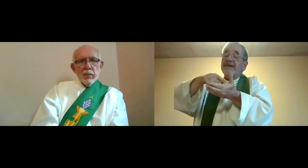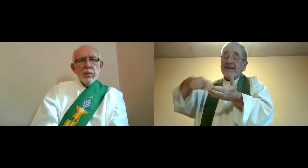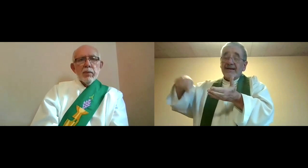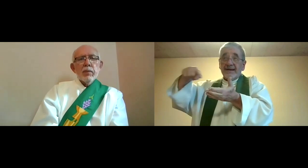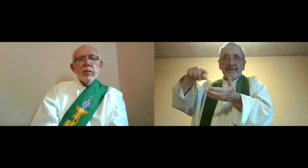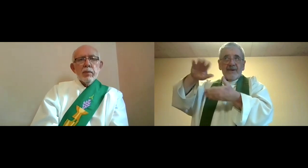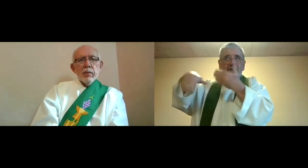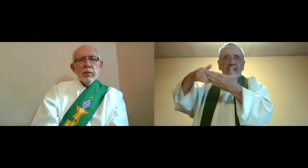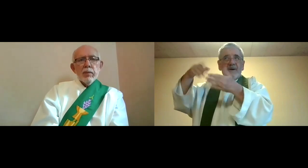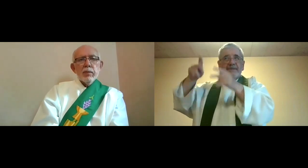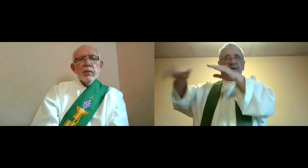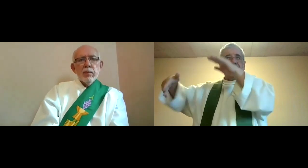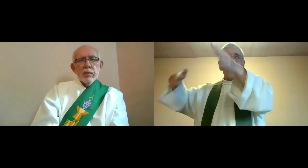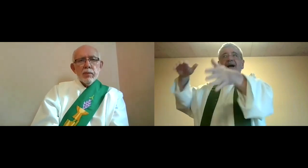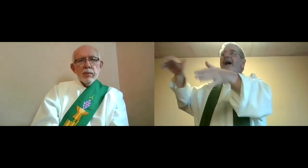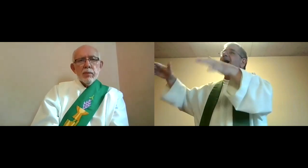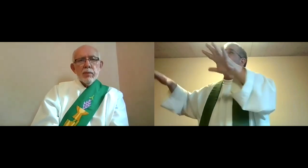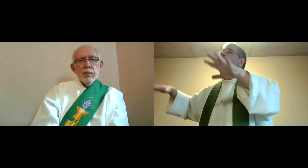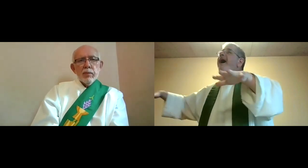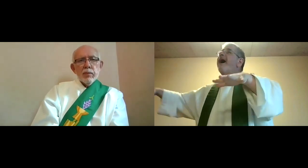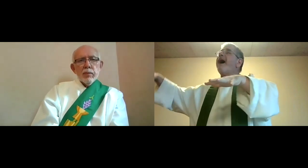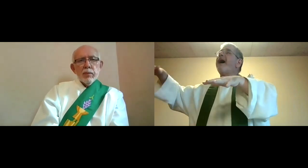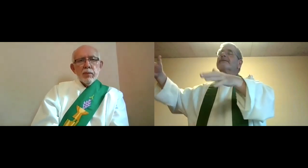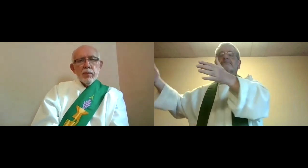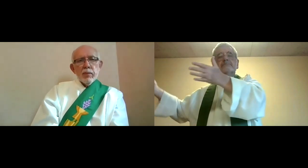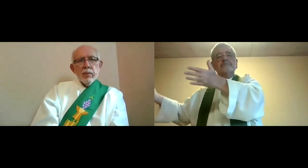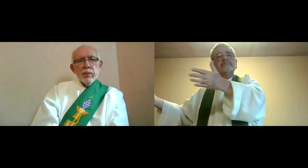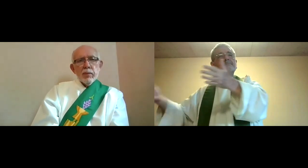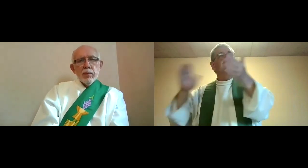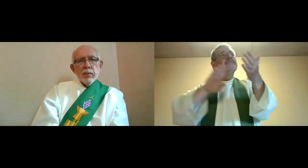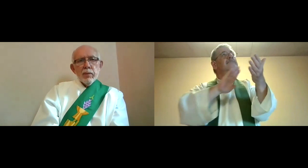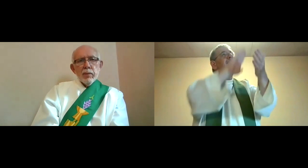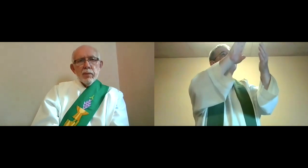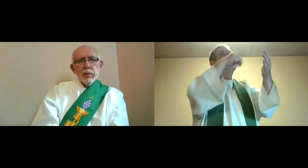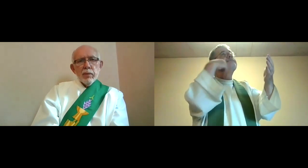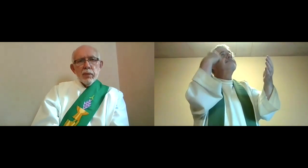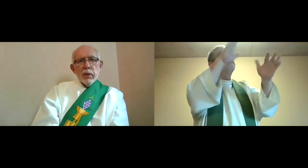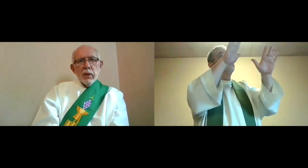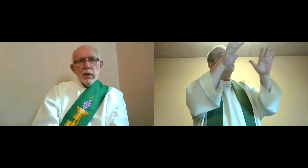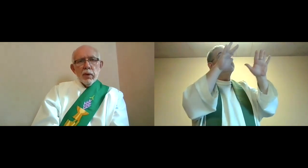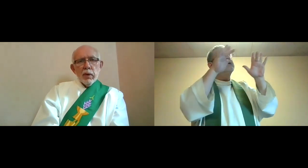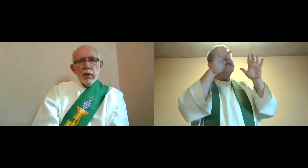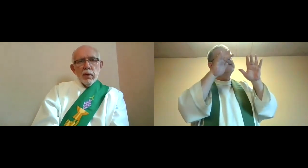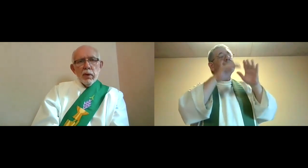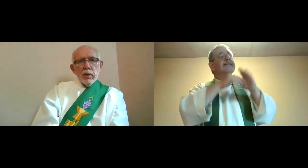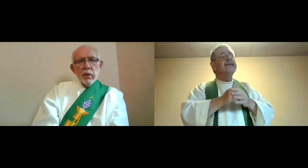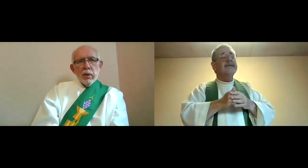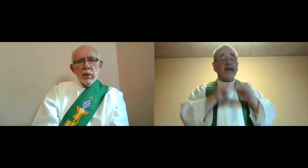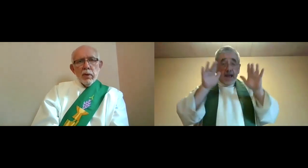resurrection, and all who have died in your mercy, welcome them into the light of your